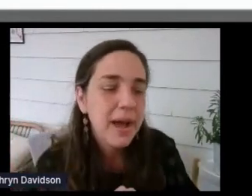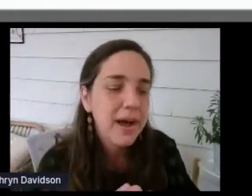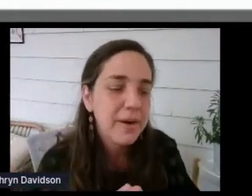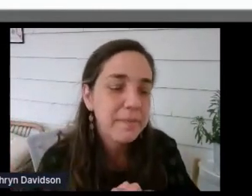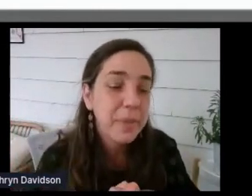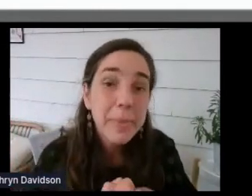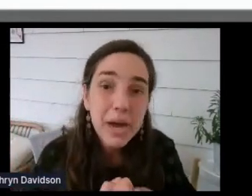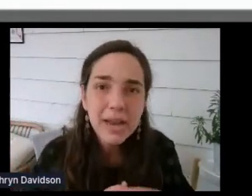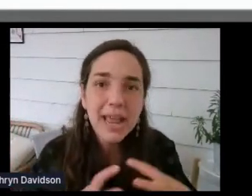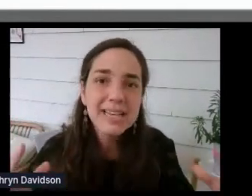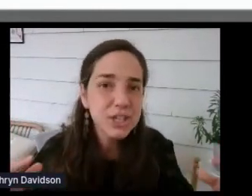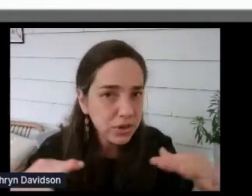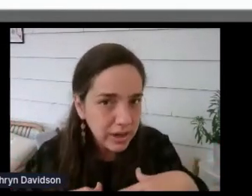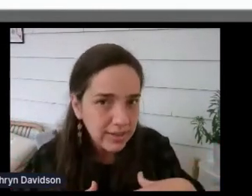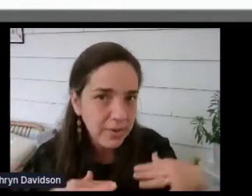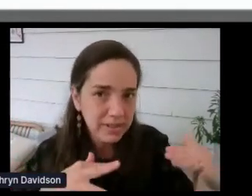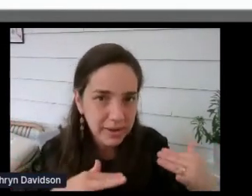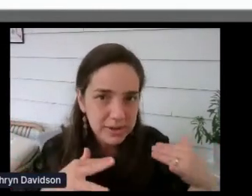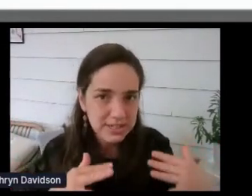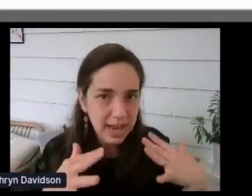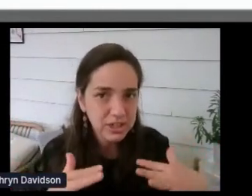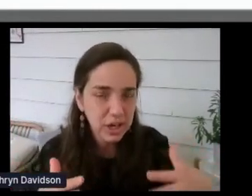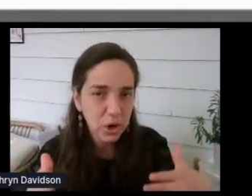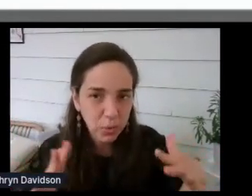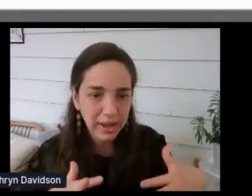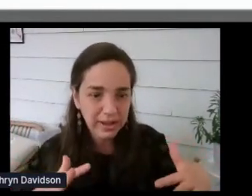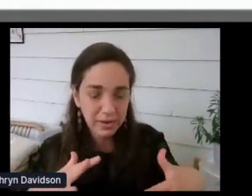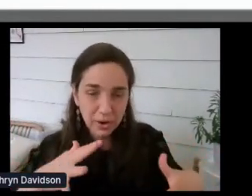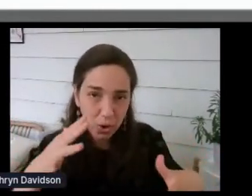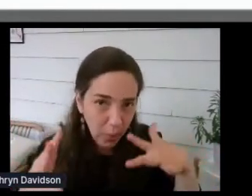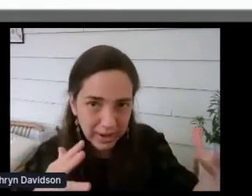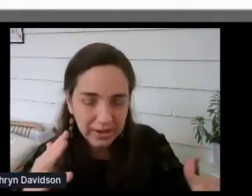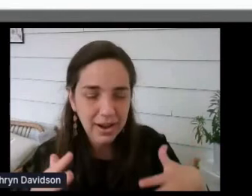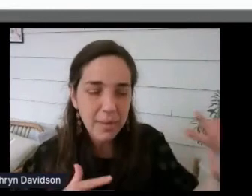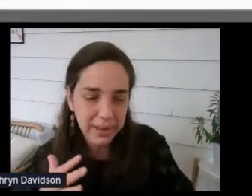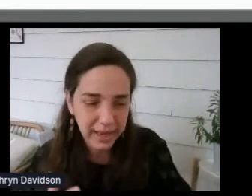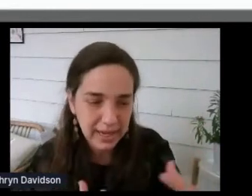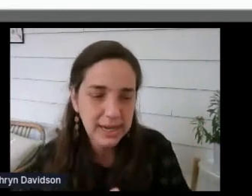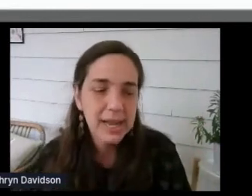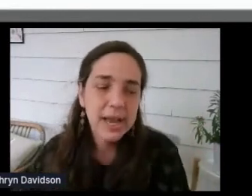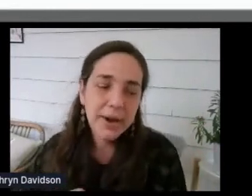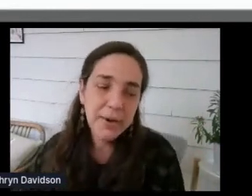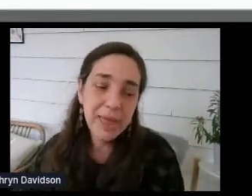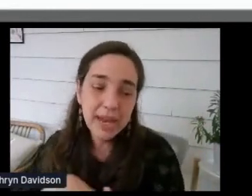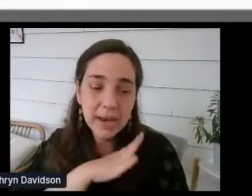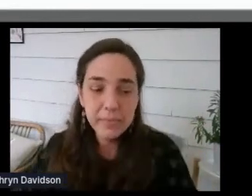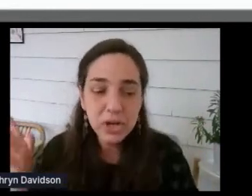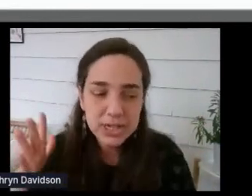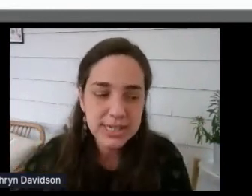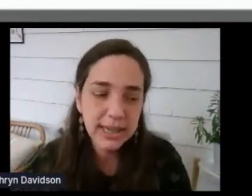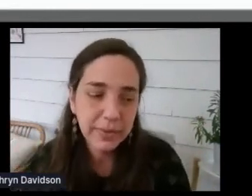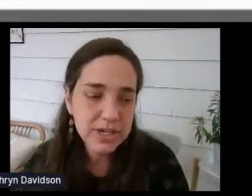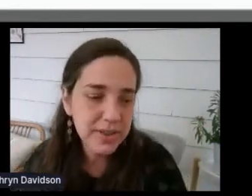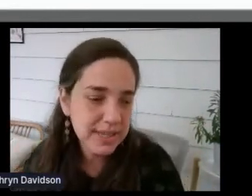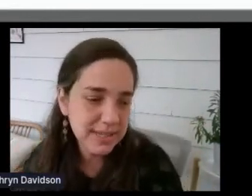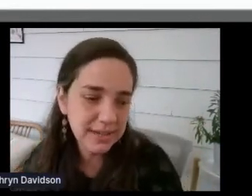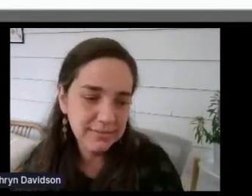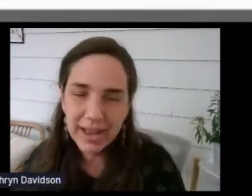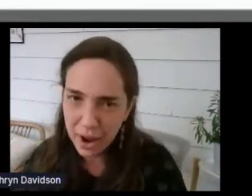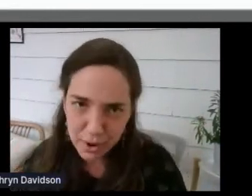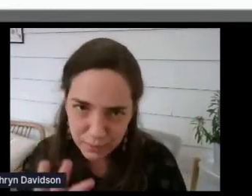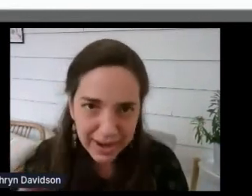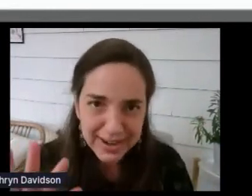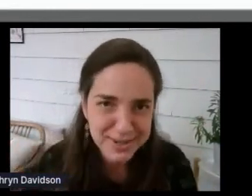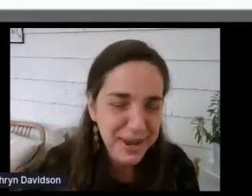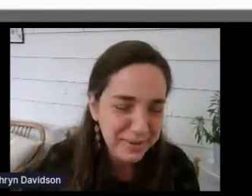mind. But integrating that with language is actually quite complicated. And in emerging sign language, so this is